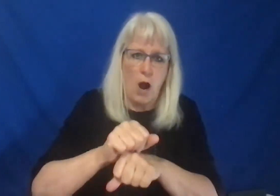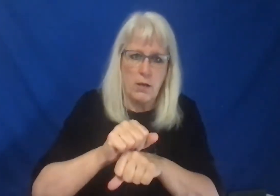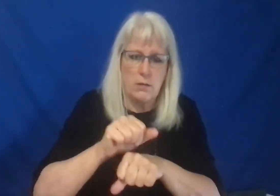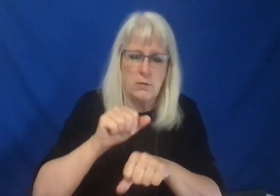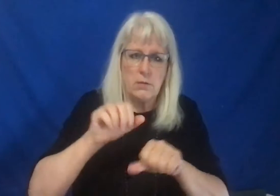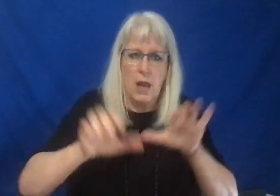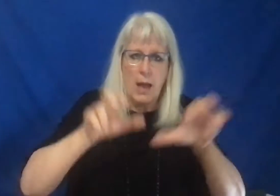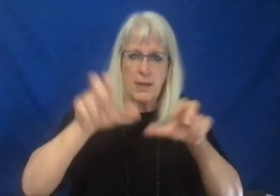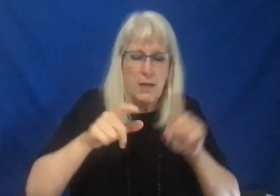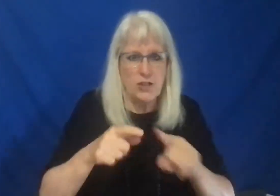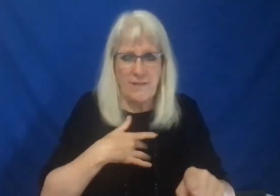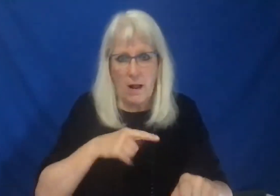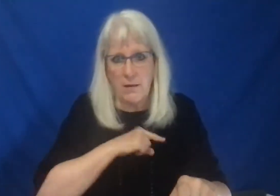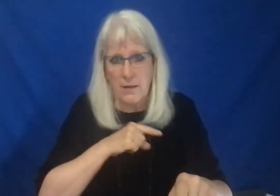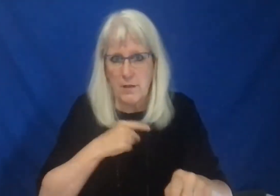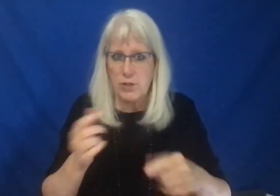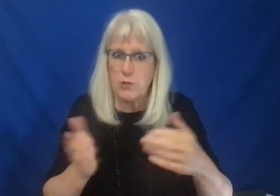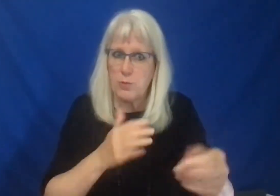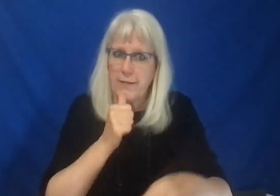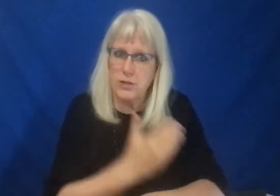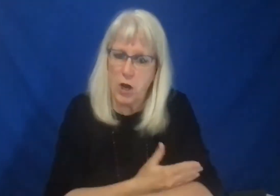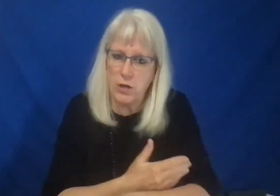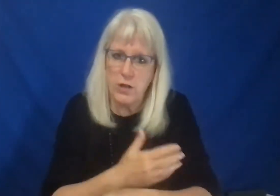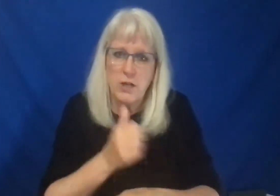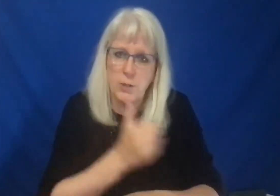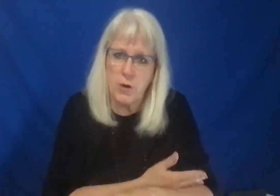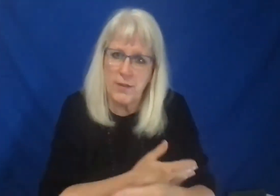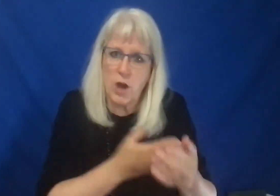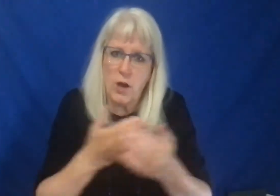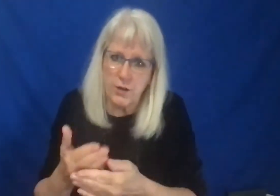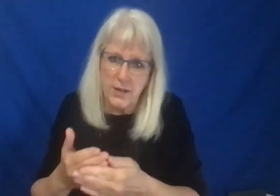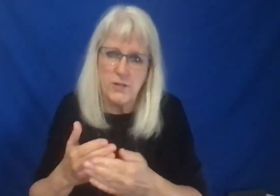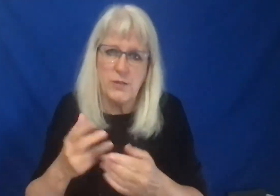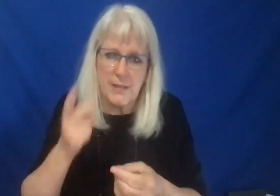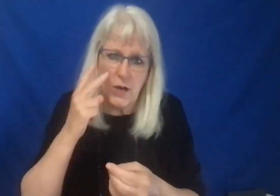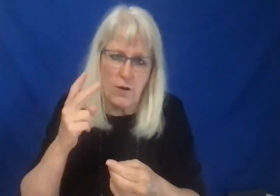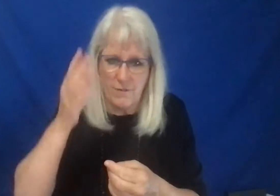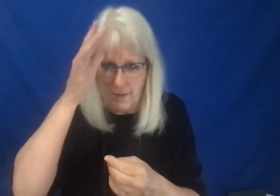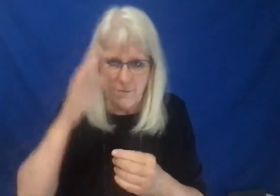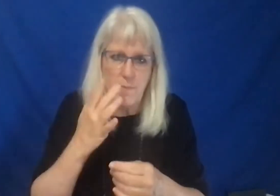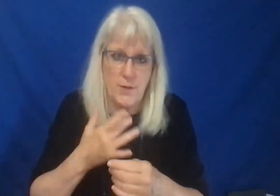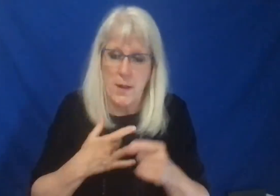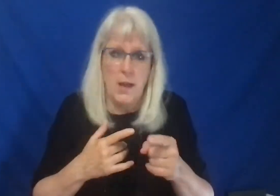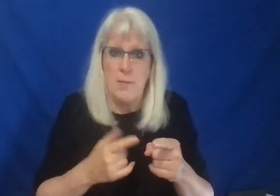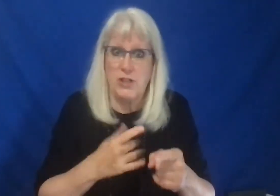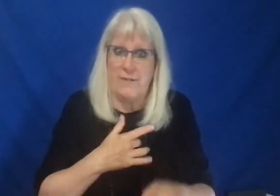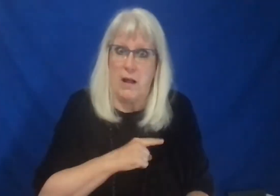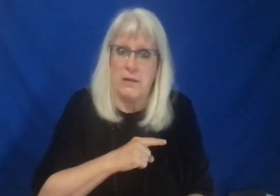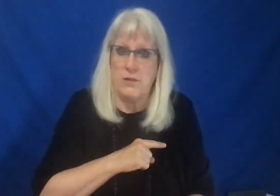go see her dad for his birthday, which coincides with my husband's birthday. And all of a sudden she announced, because she was feeling guilty, she said, you know what, I'm